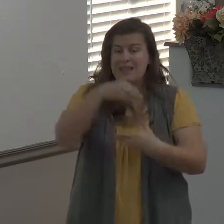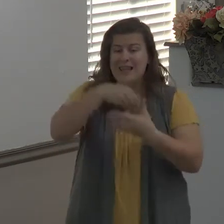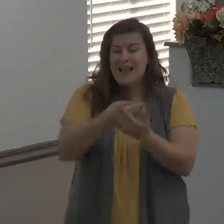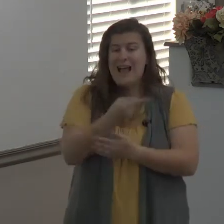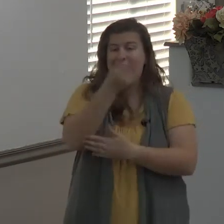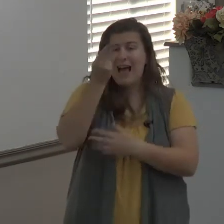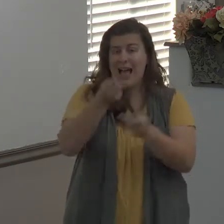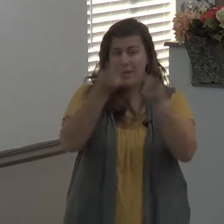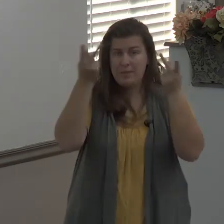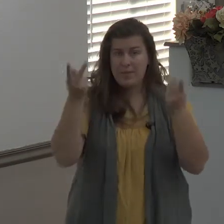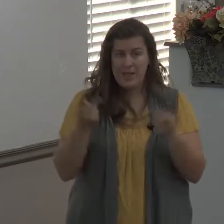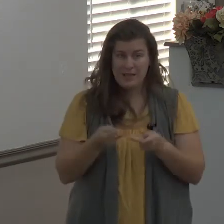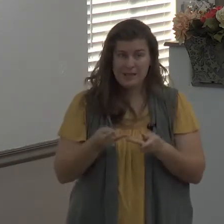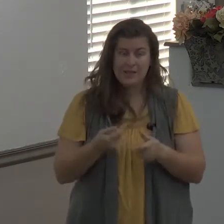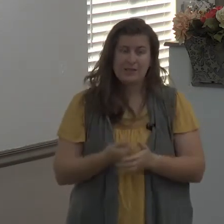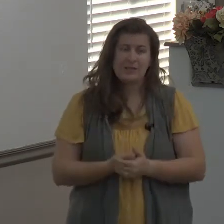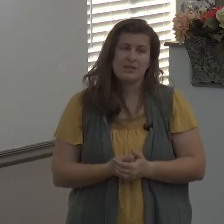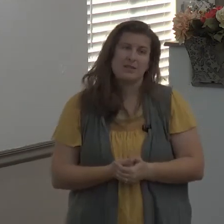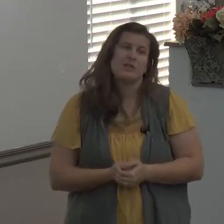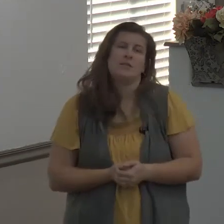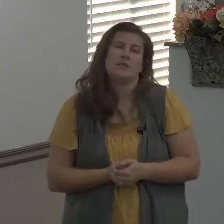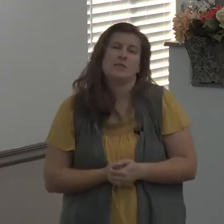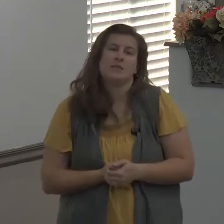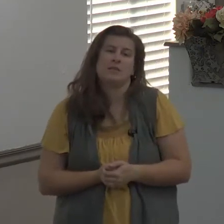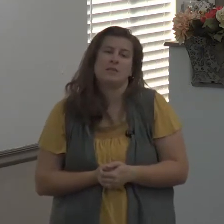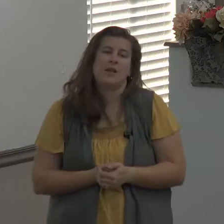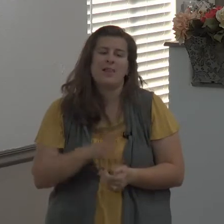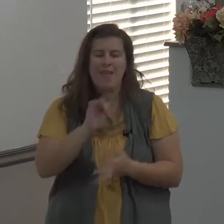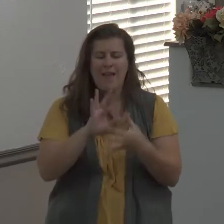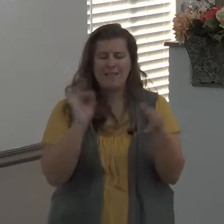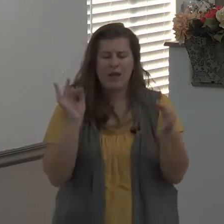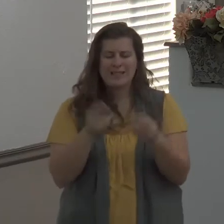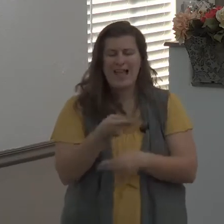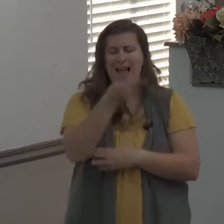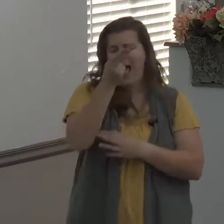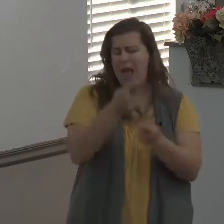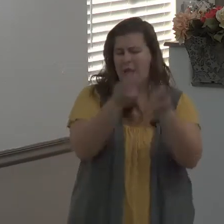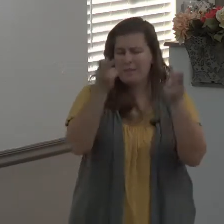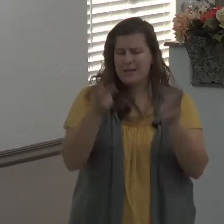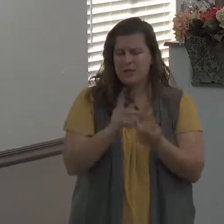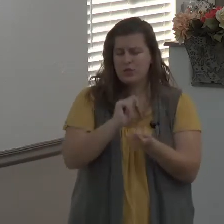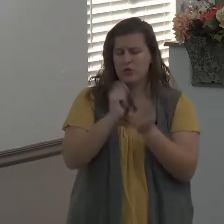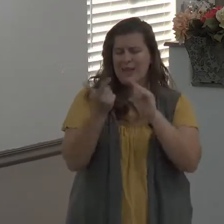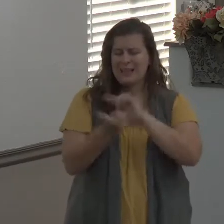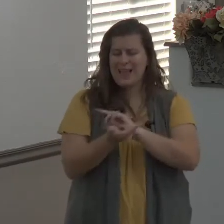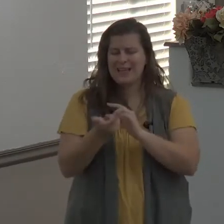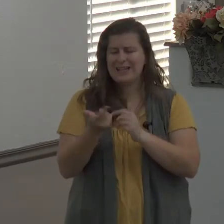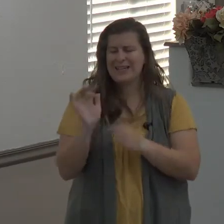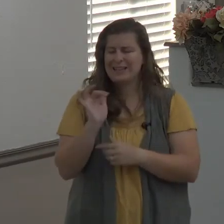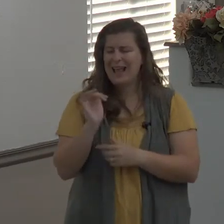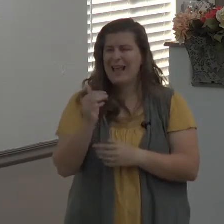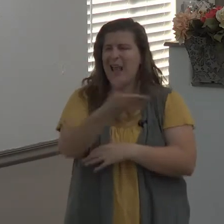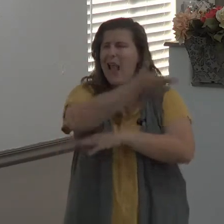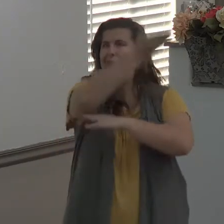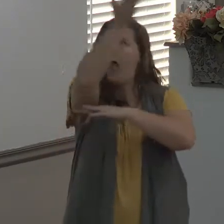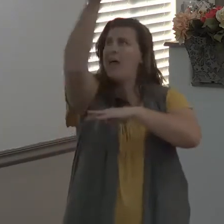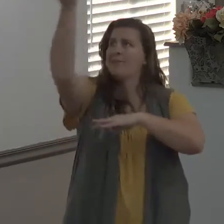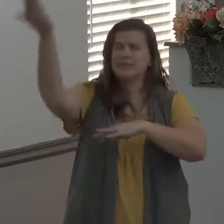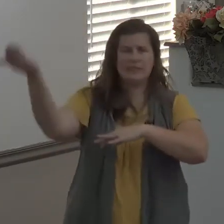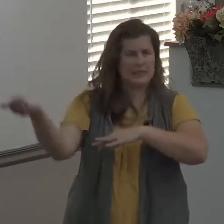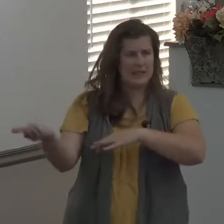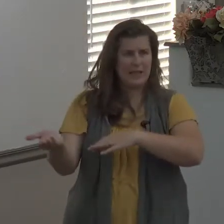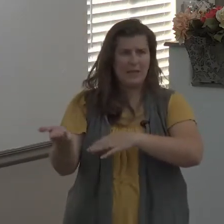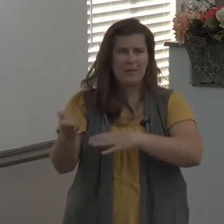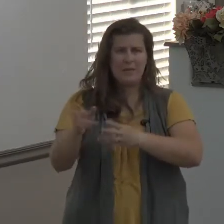them. Against spiritual wickedness in high places. That word, that phrase, high places, is